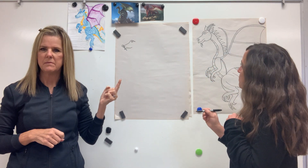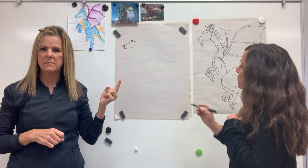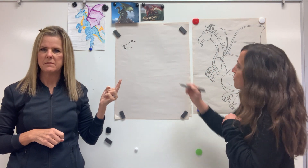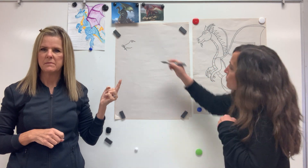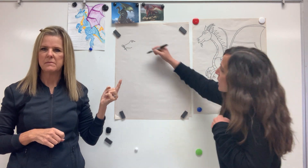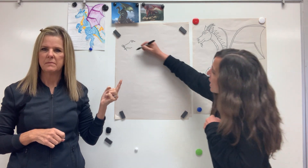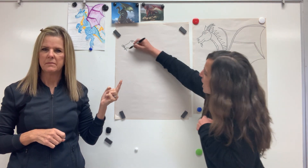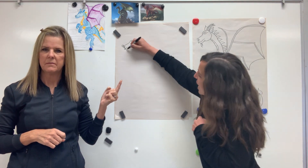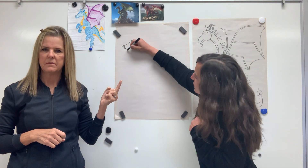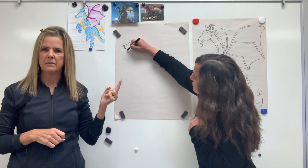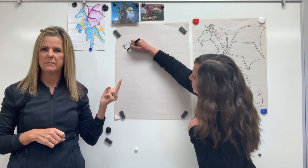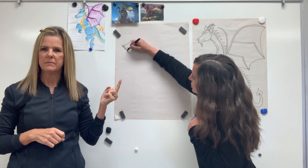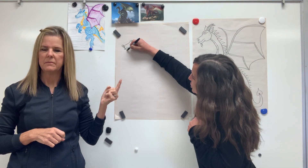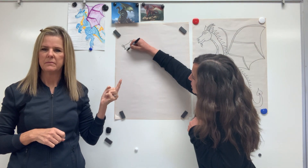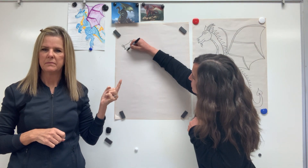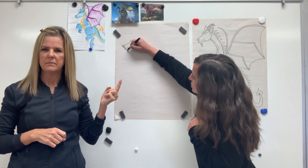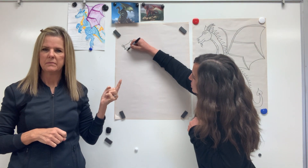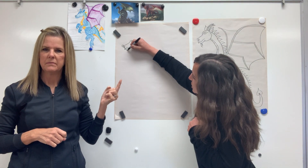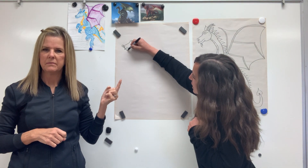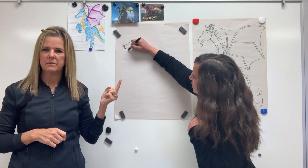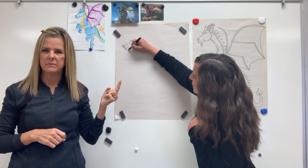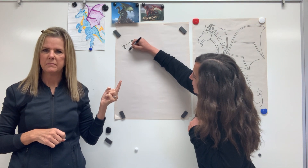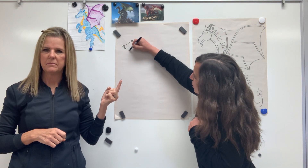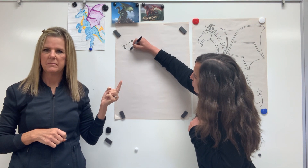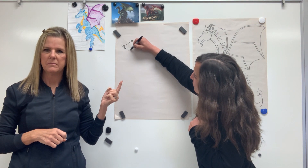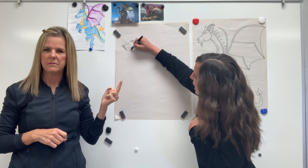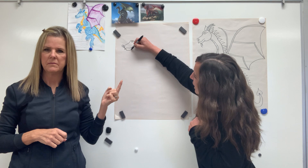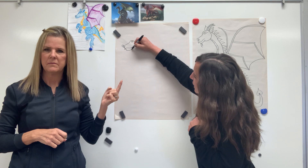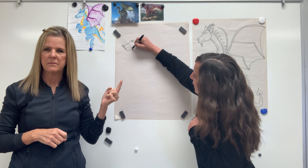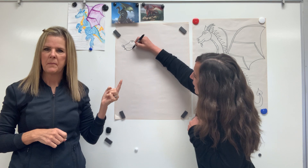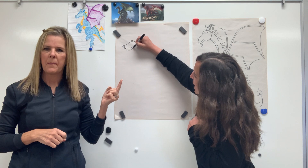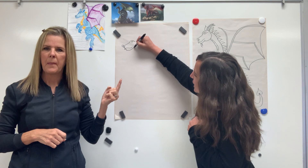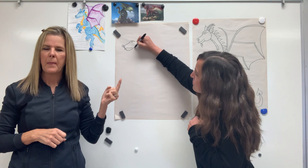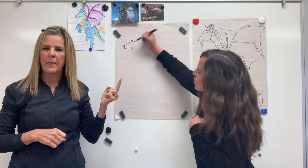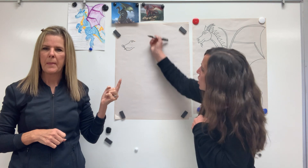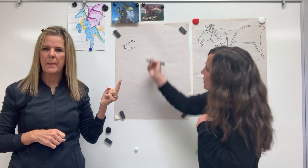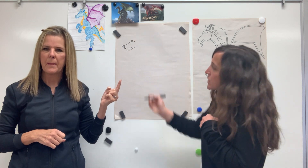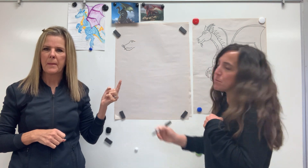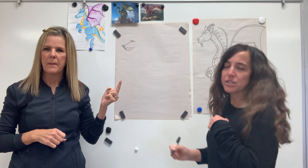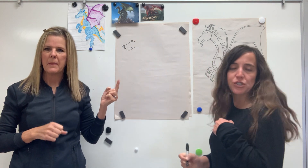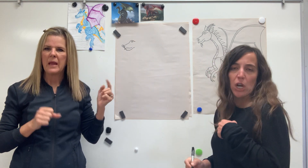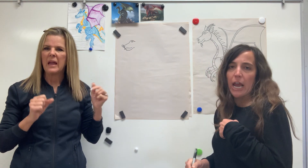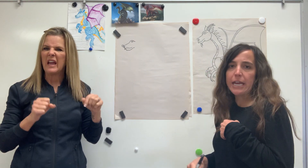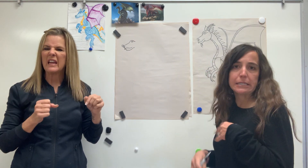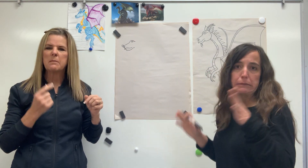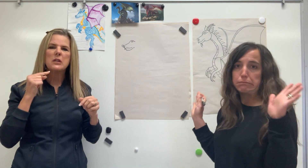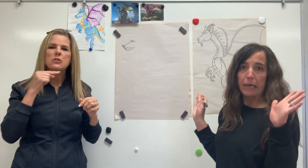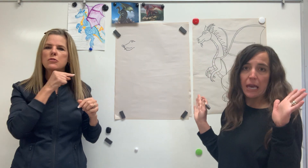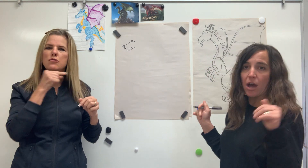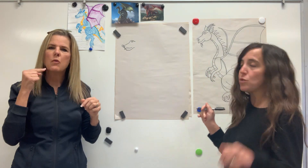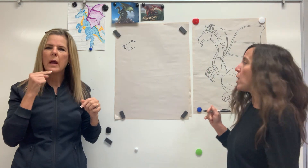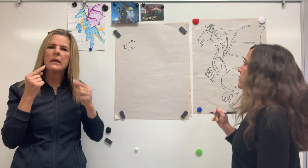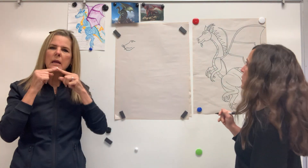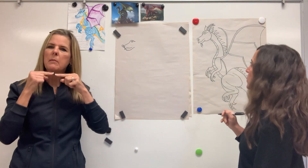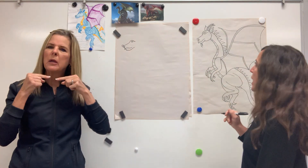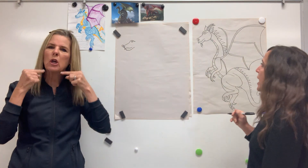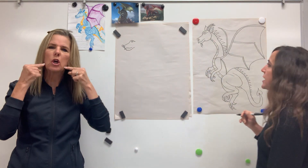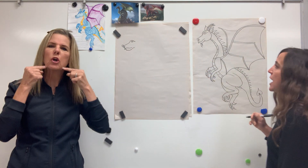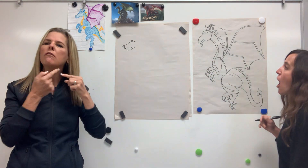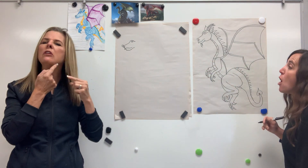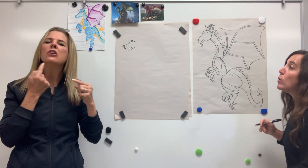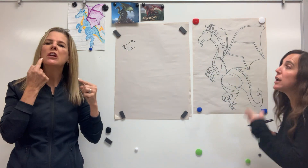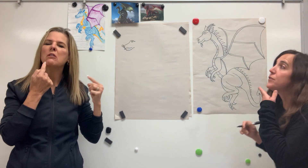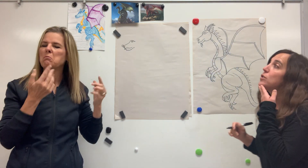down. And then for his chin, we're just gonna kind of make it curve back. It can be curved, it can be straight. Make it how you want,